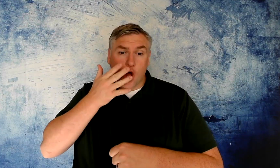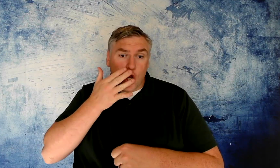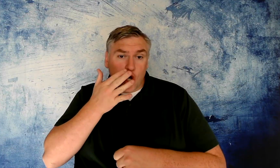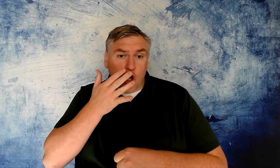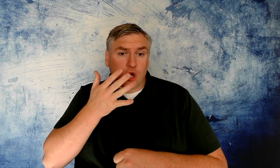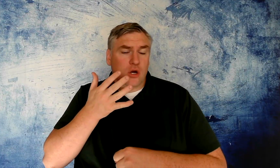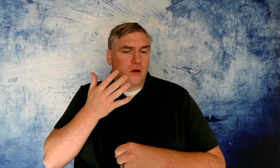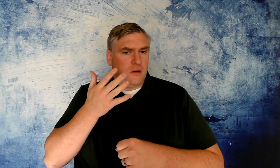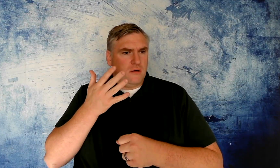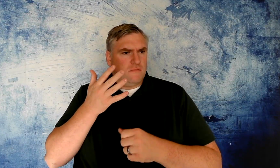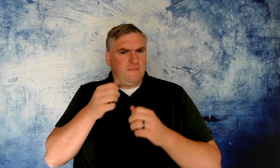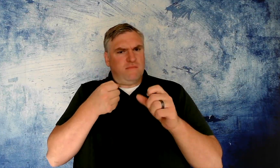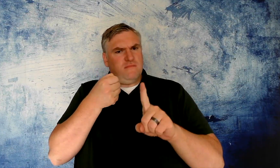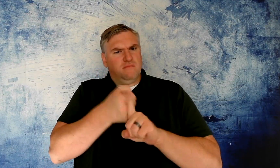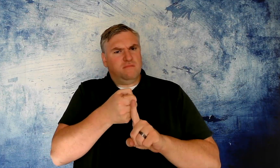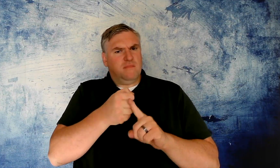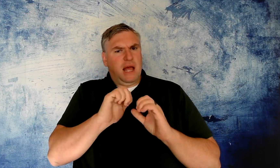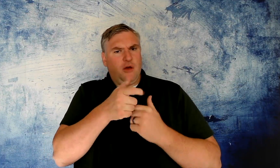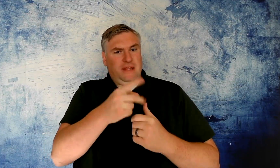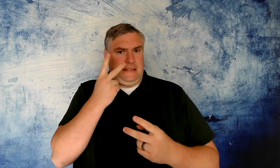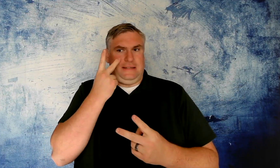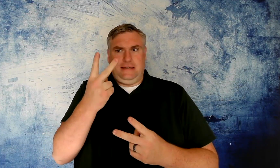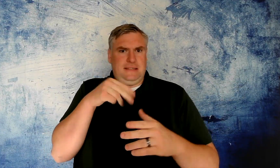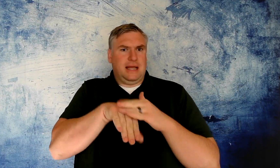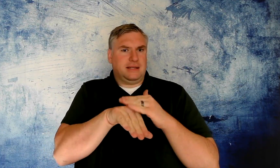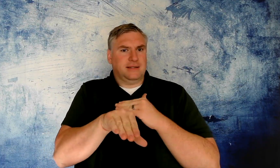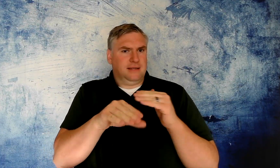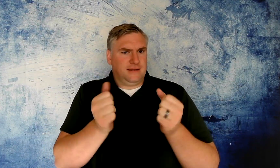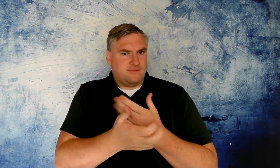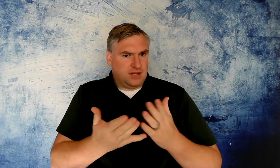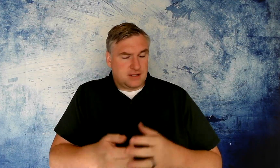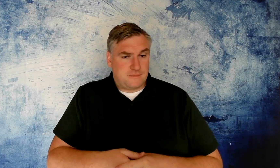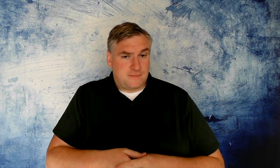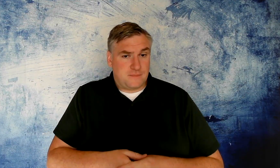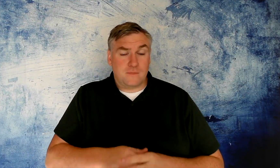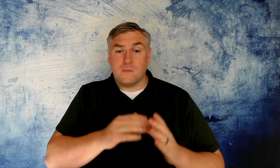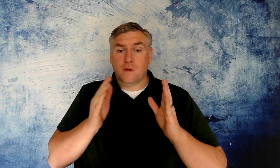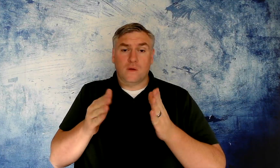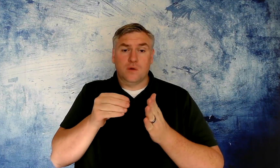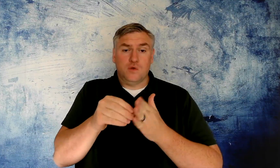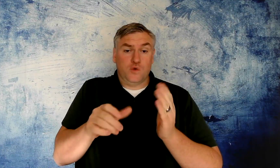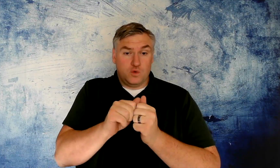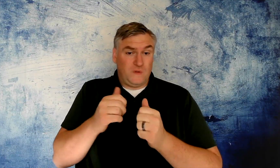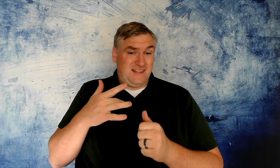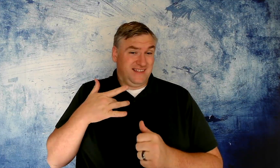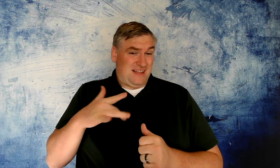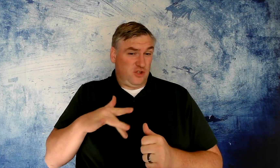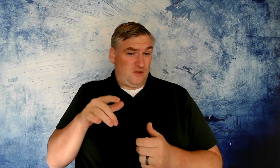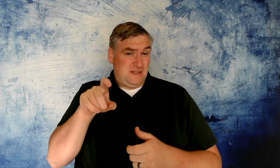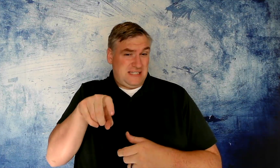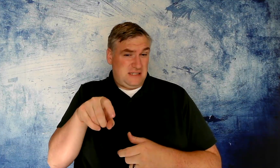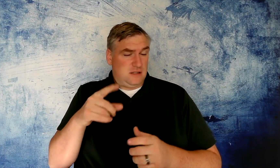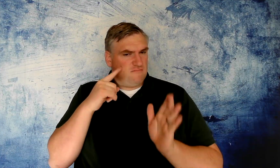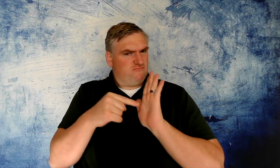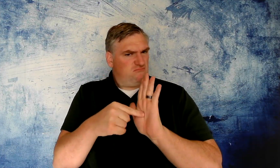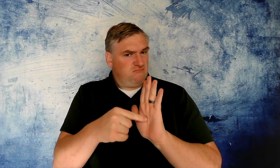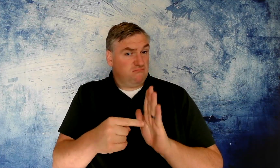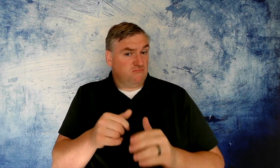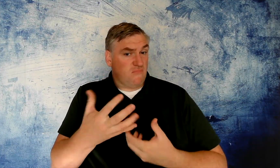How we use light and color really impacts what they can see to access their education. Students with sensory